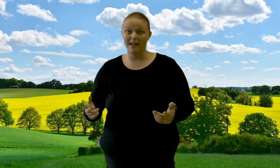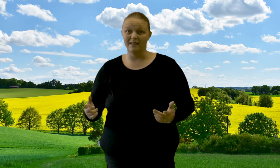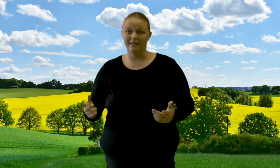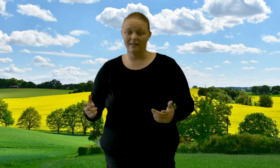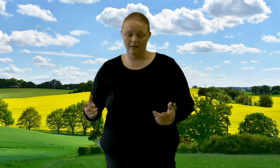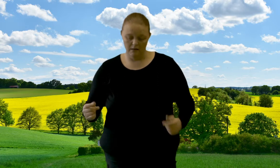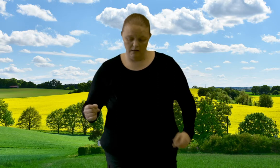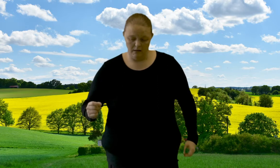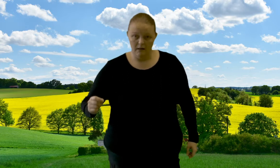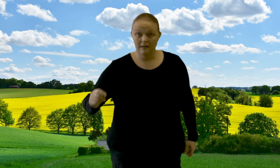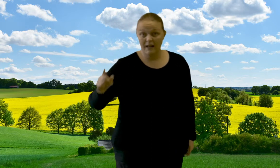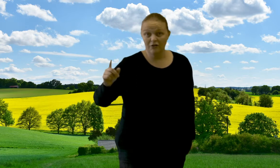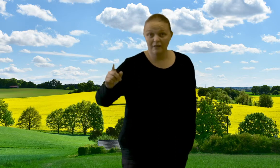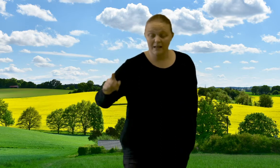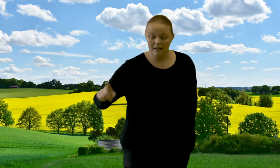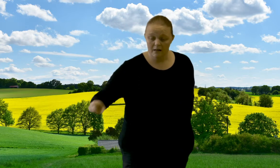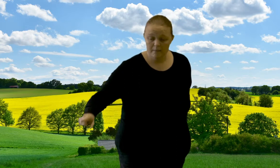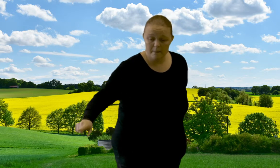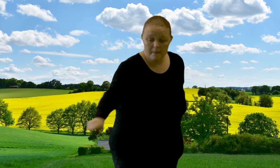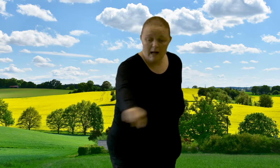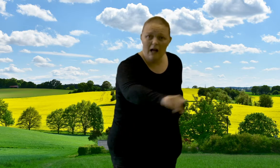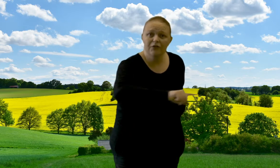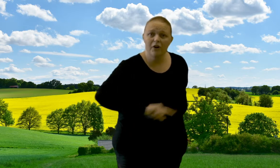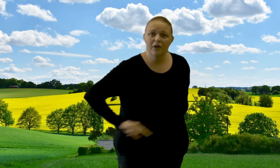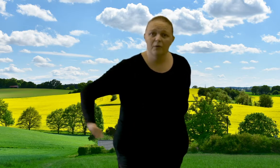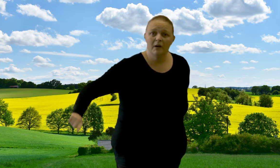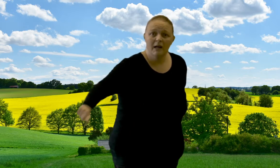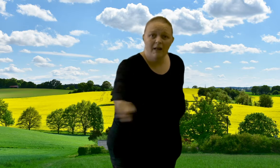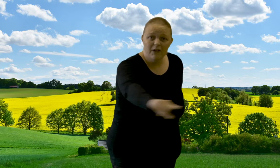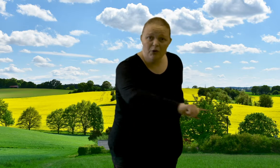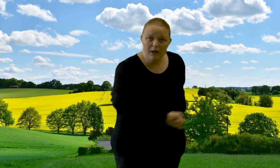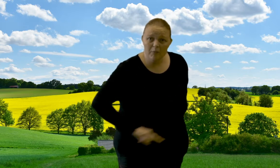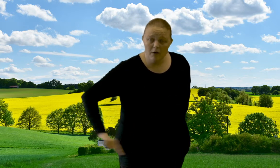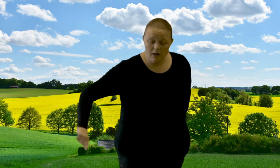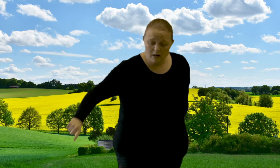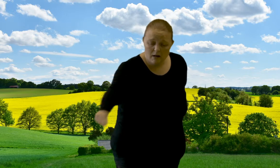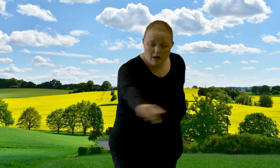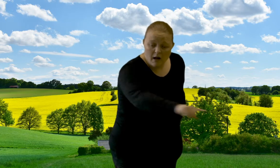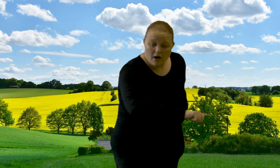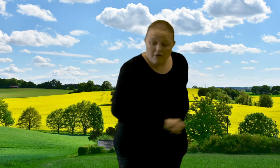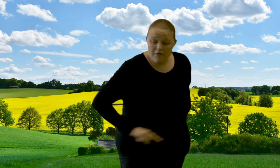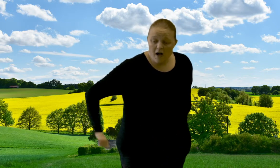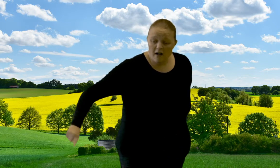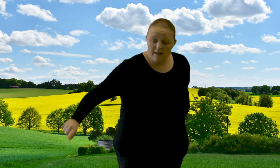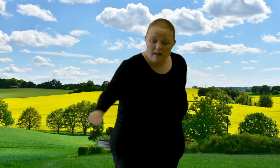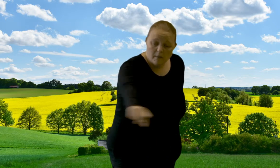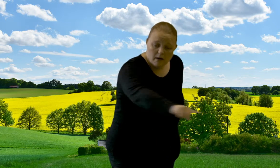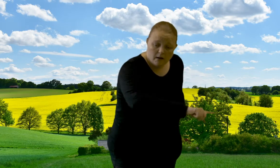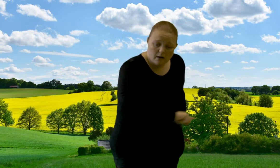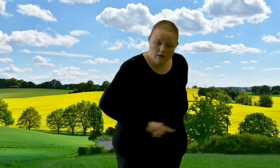it. Take your stick. I'll start you, and then you keep going. Frog in the...